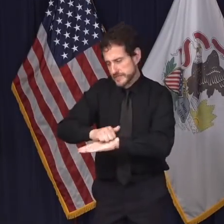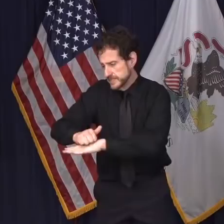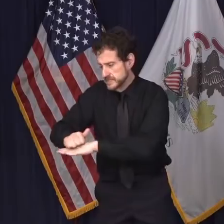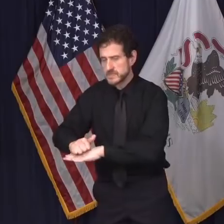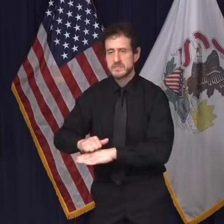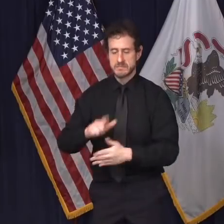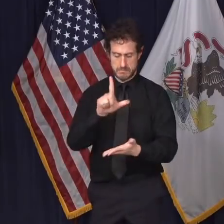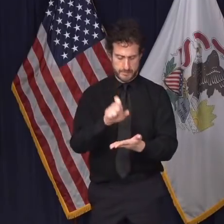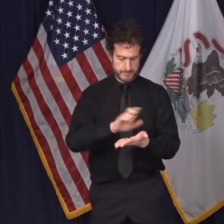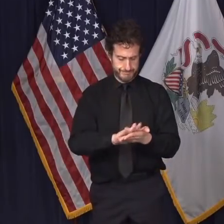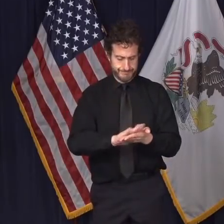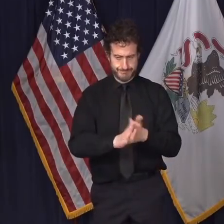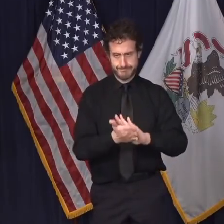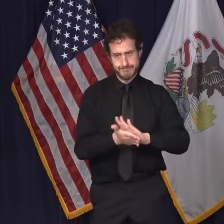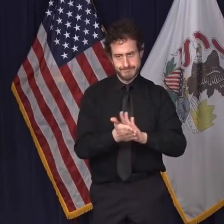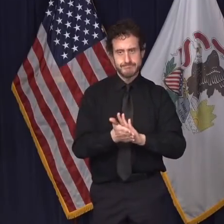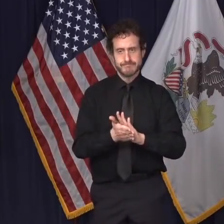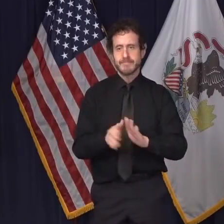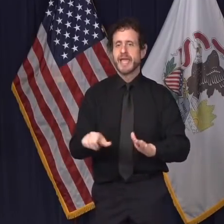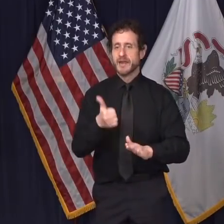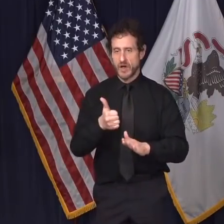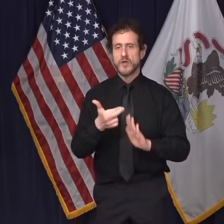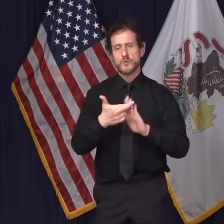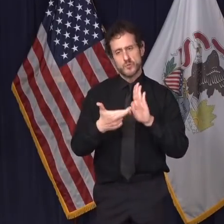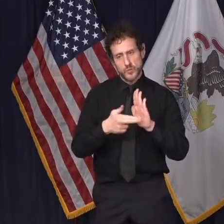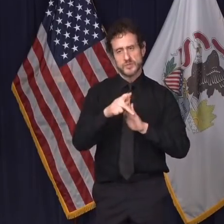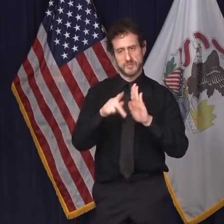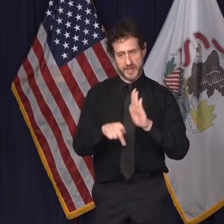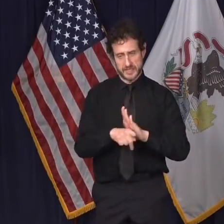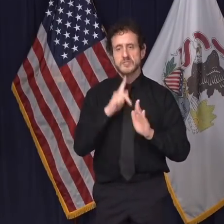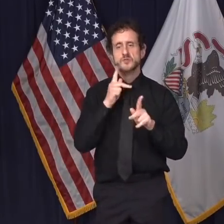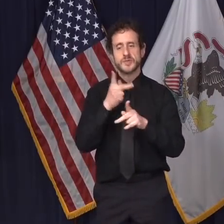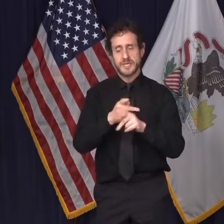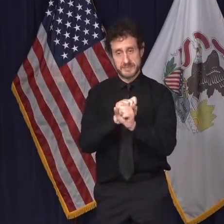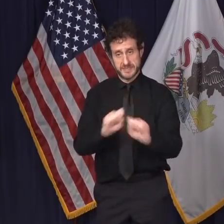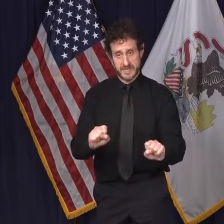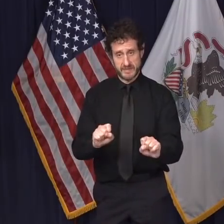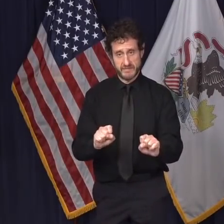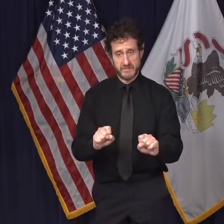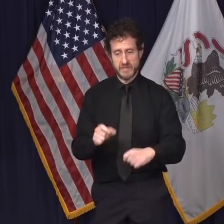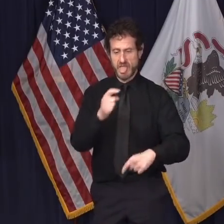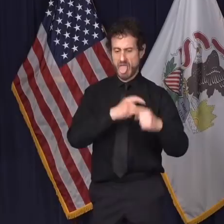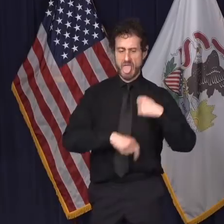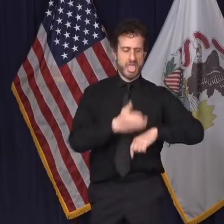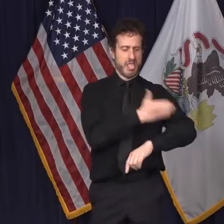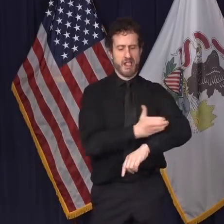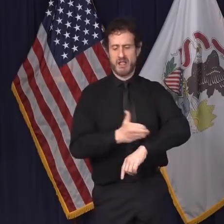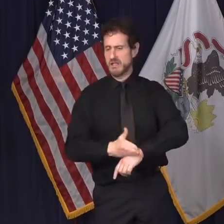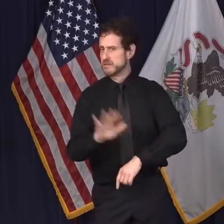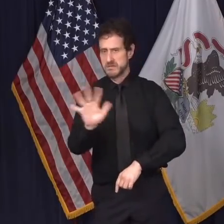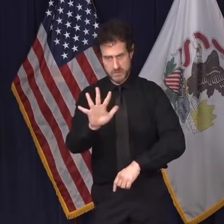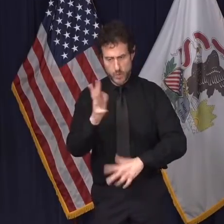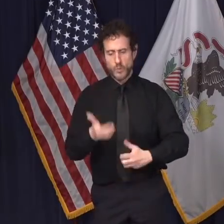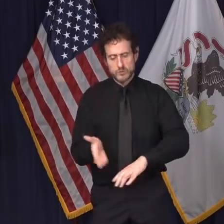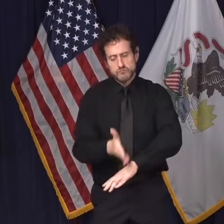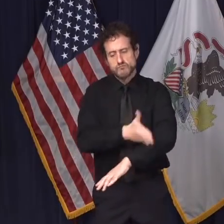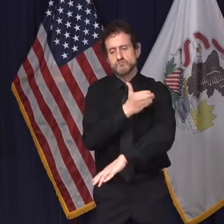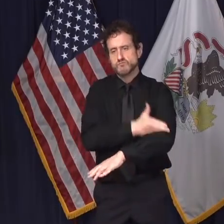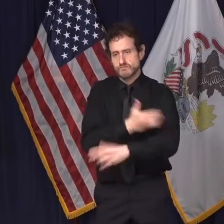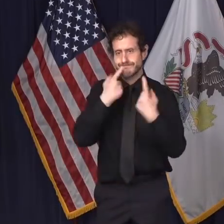other mitigations. Let's not move backward, but instead, let's move forward